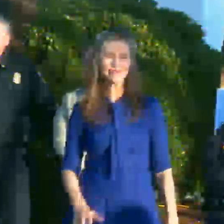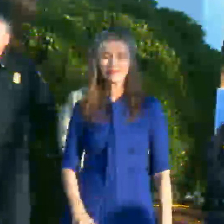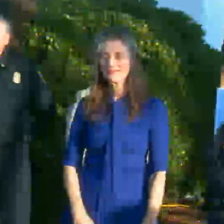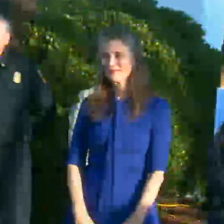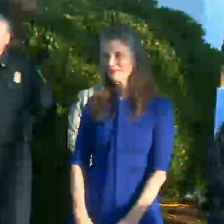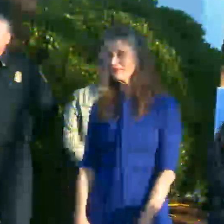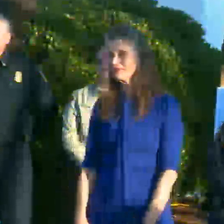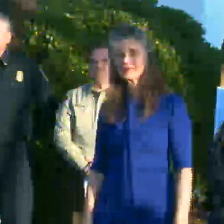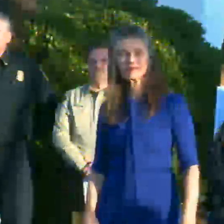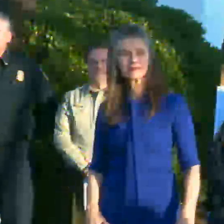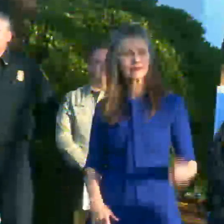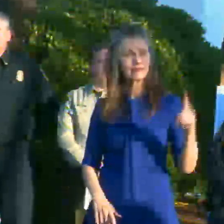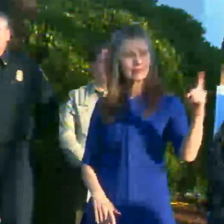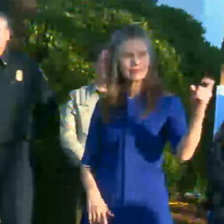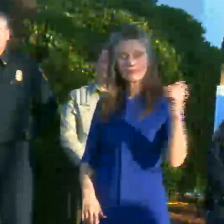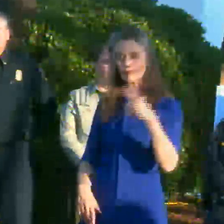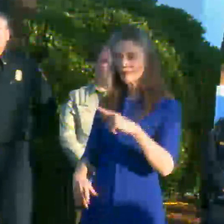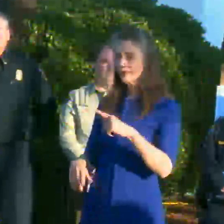Tom?